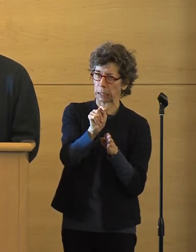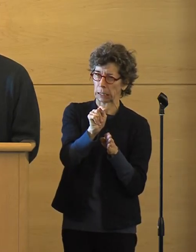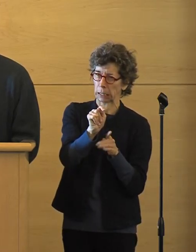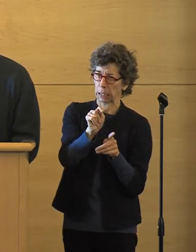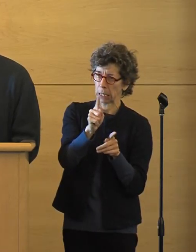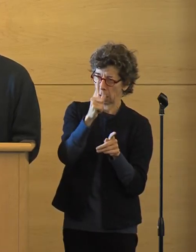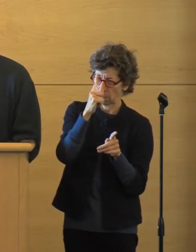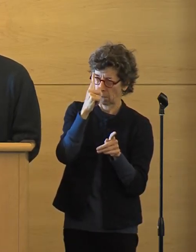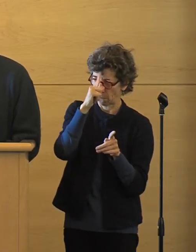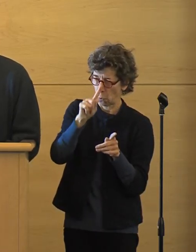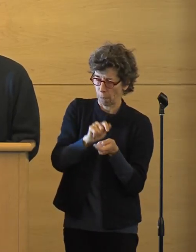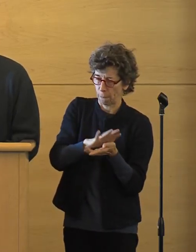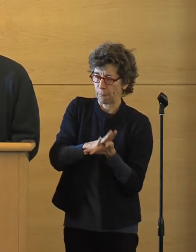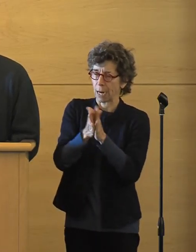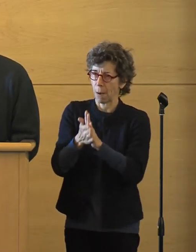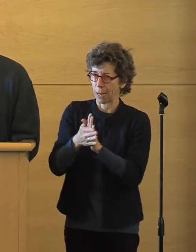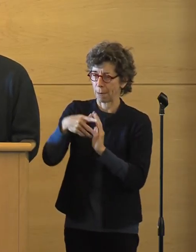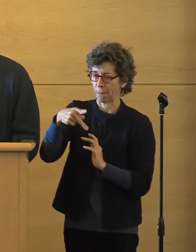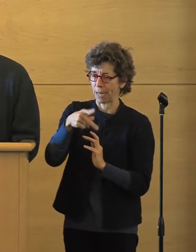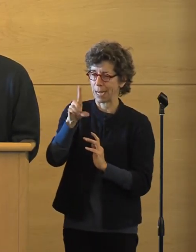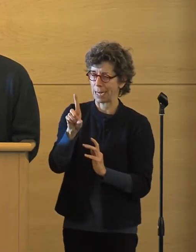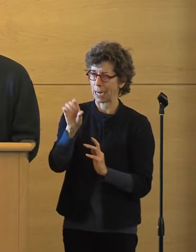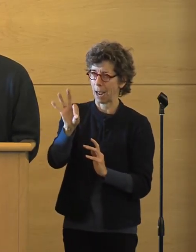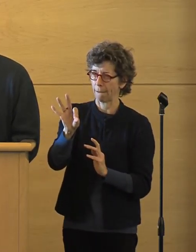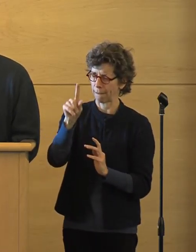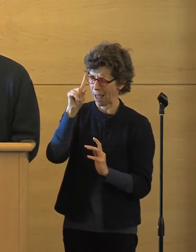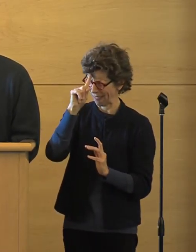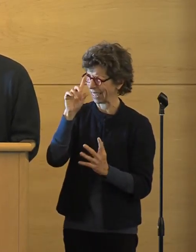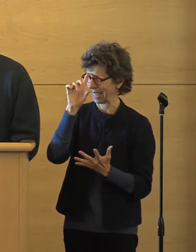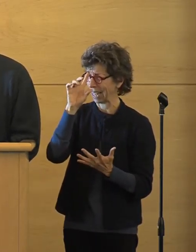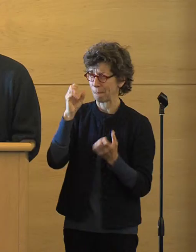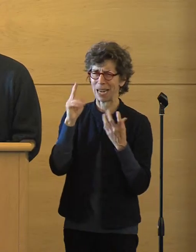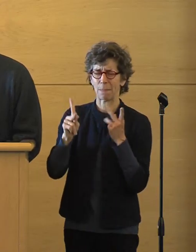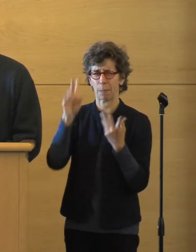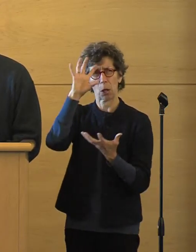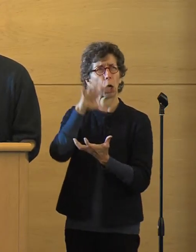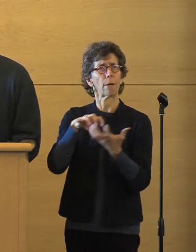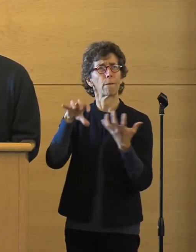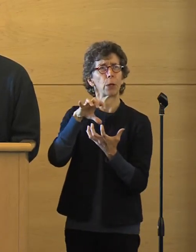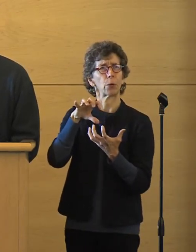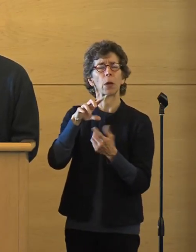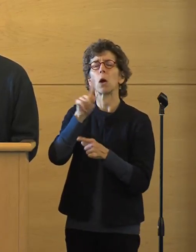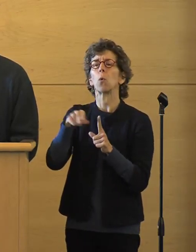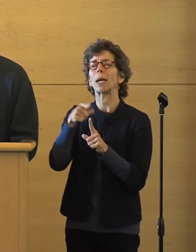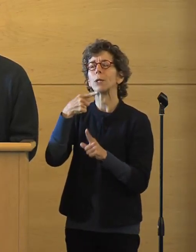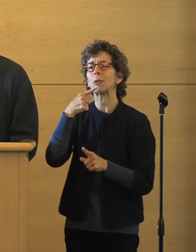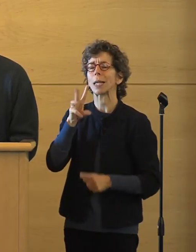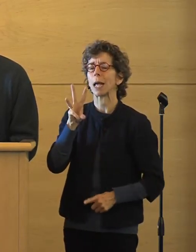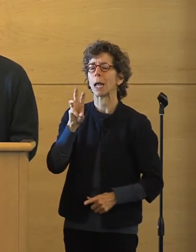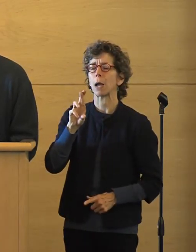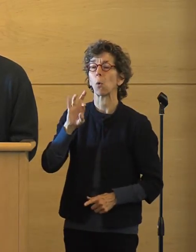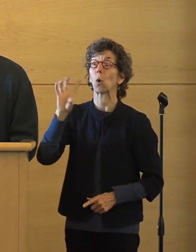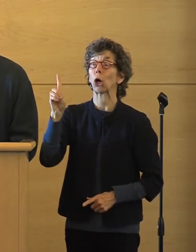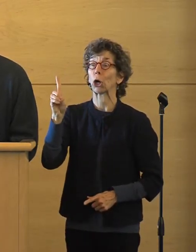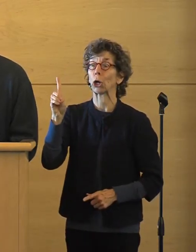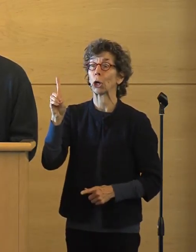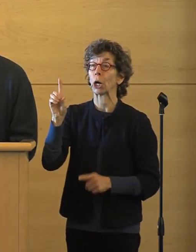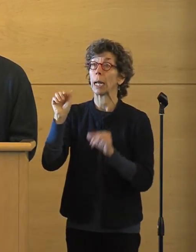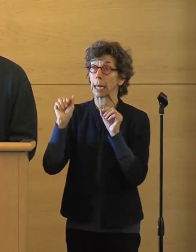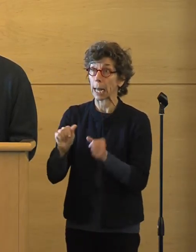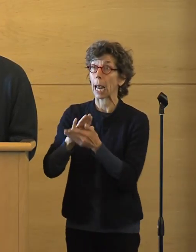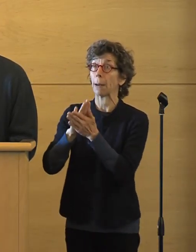about Word. It's like, which format? Because I have been told to make it rich text or even plain text takes away